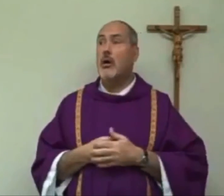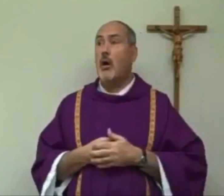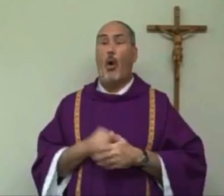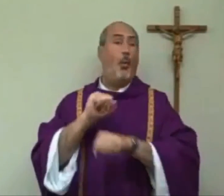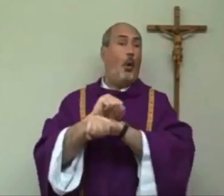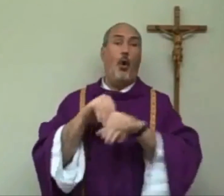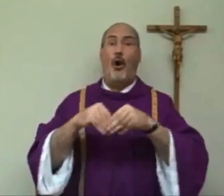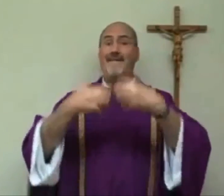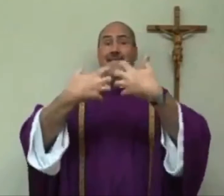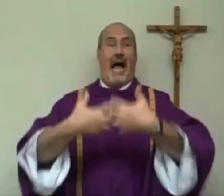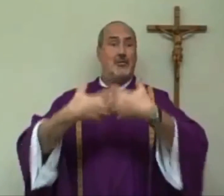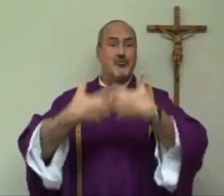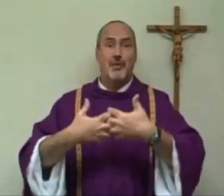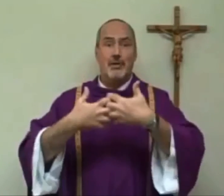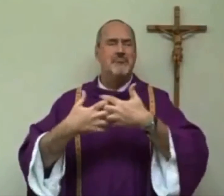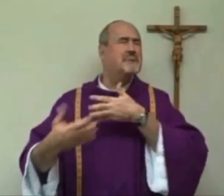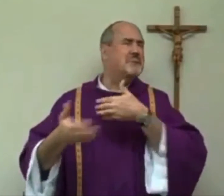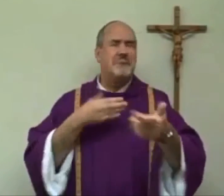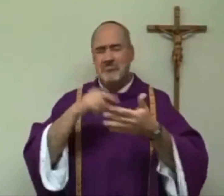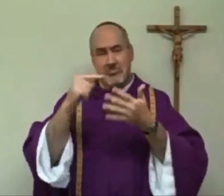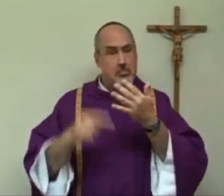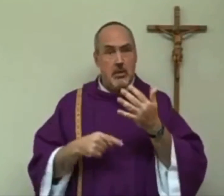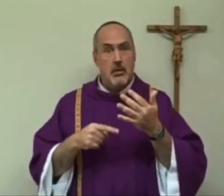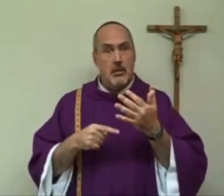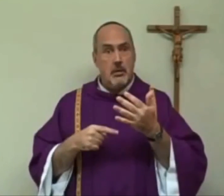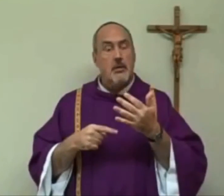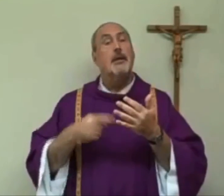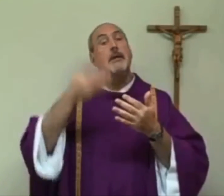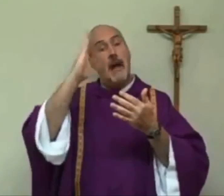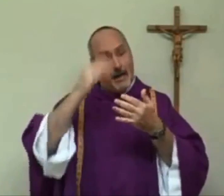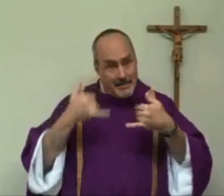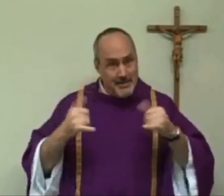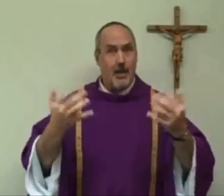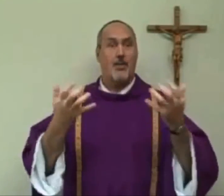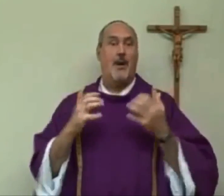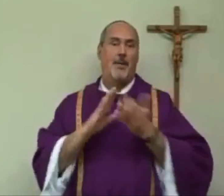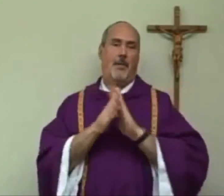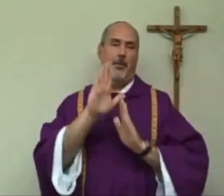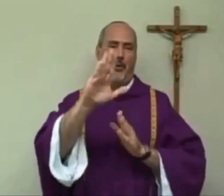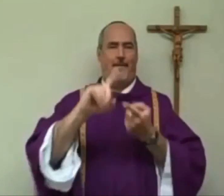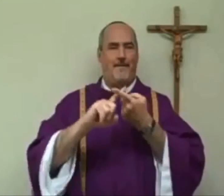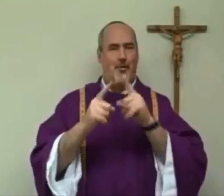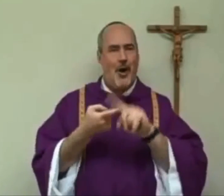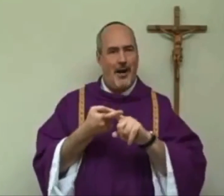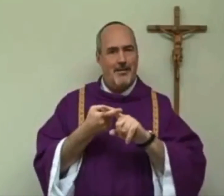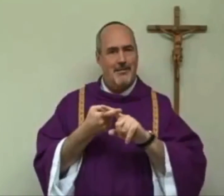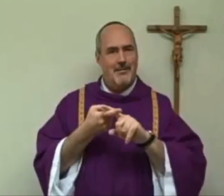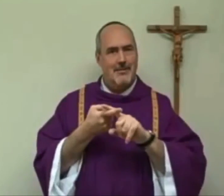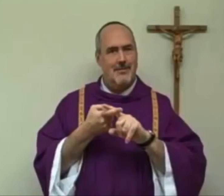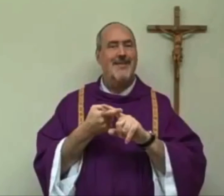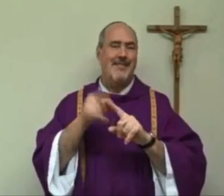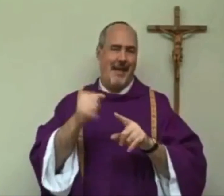priest, a parent, a teacher, a factory worker, God still wants your